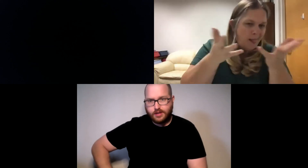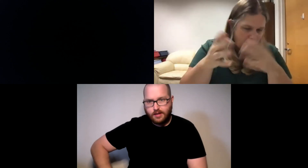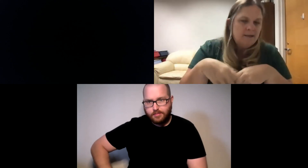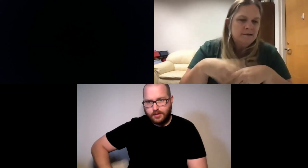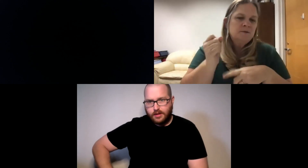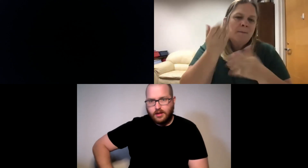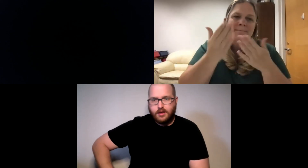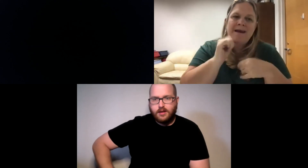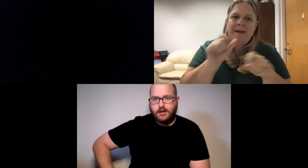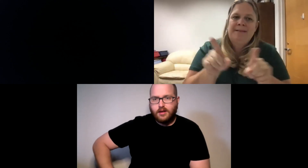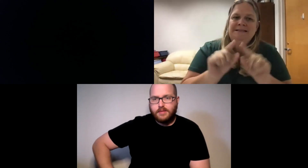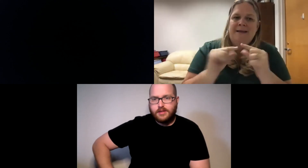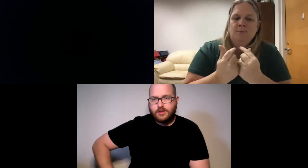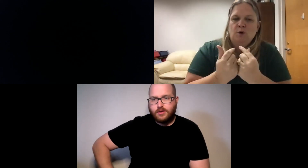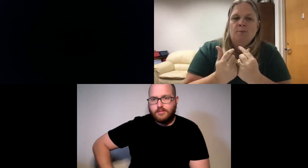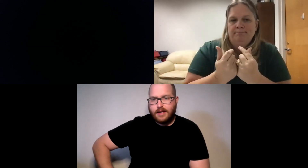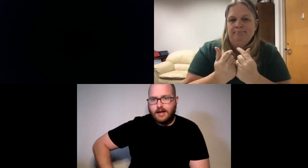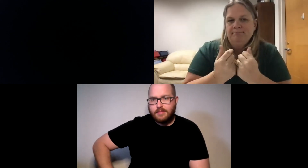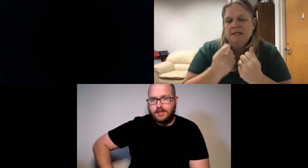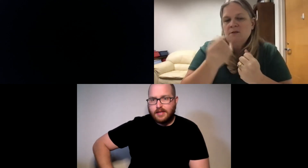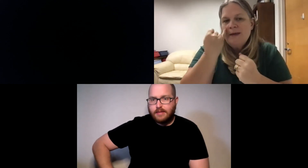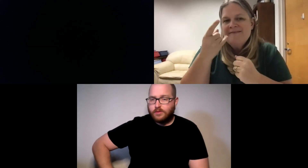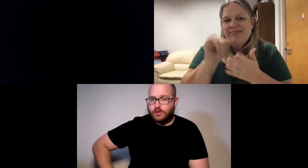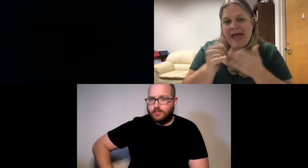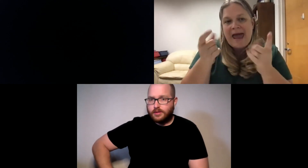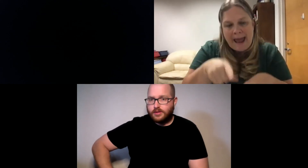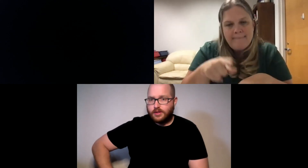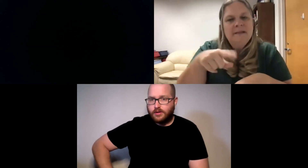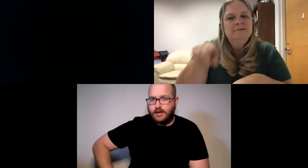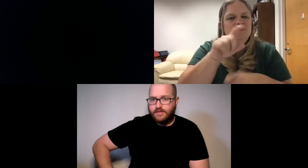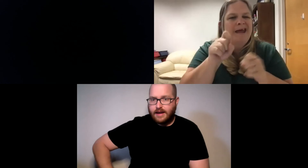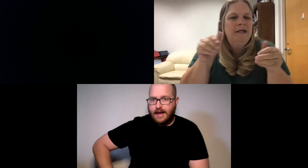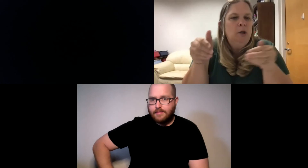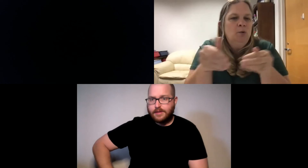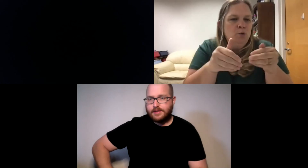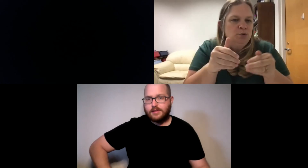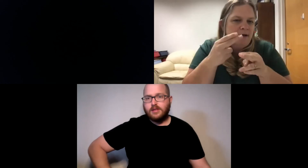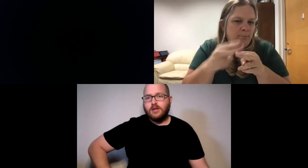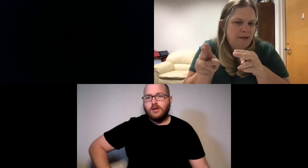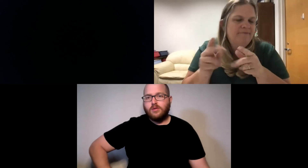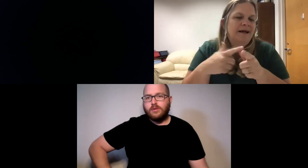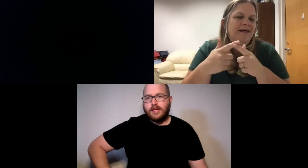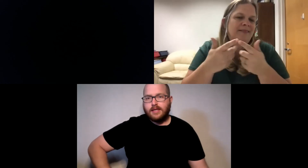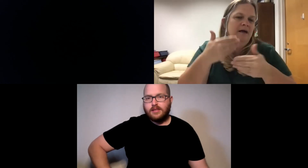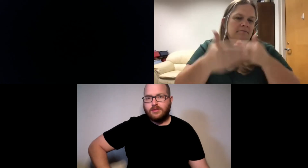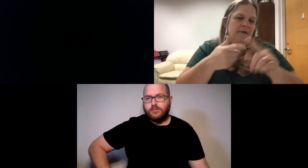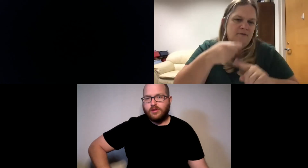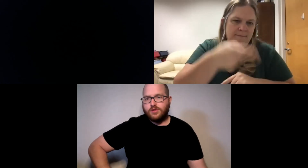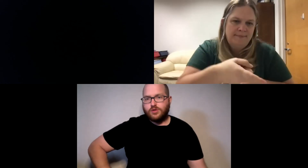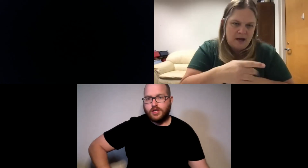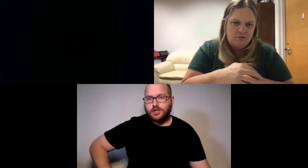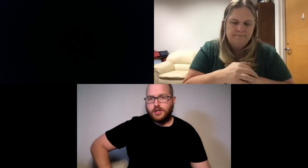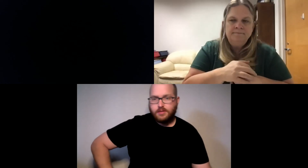shows up. And so it might not be the same group. And so if that happens, we may need to do a